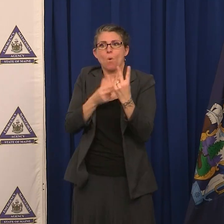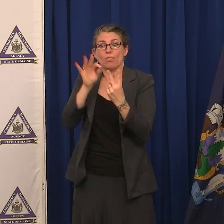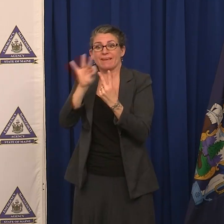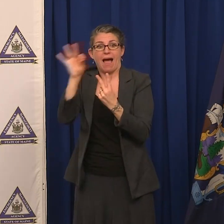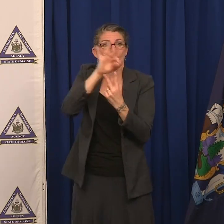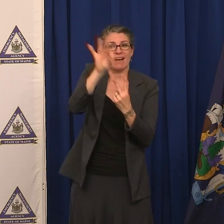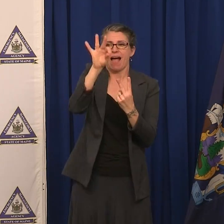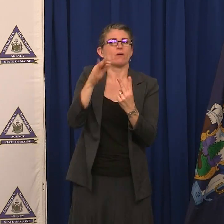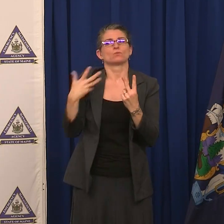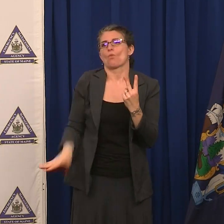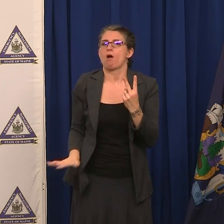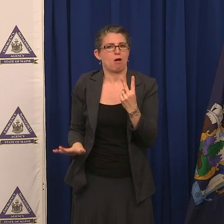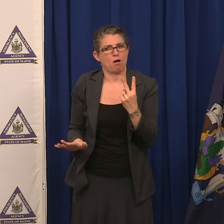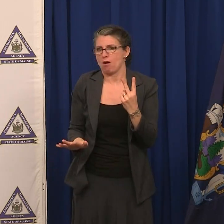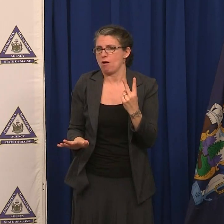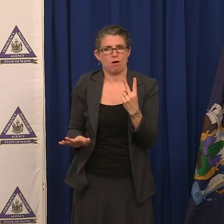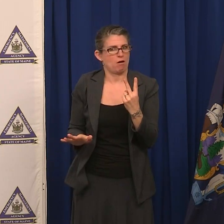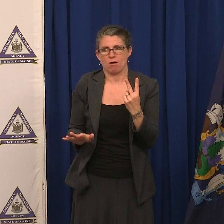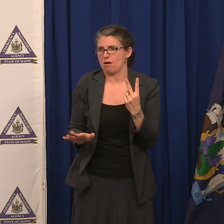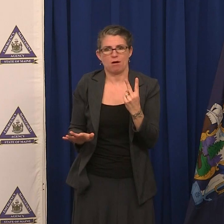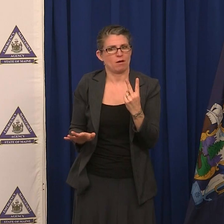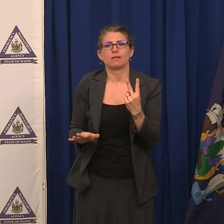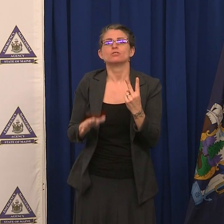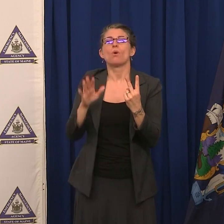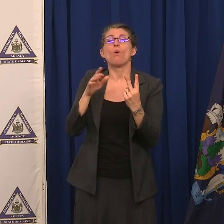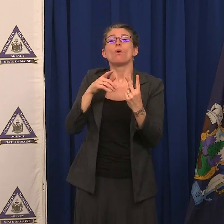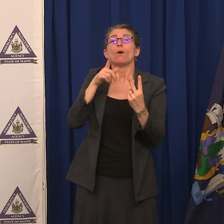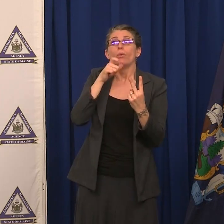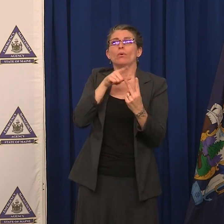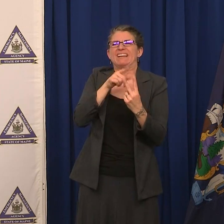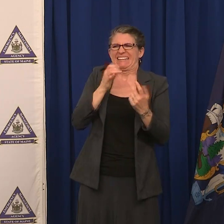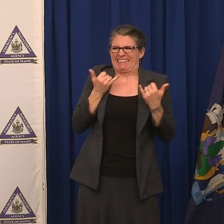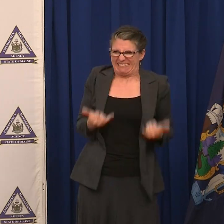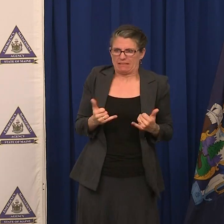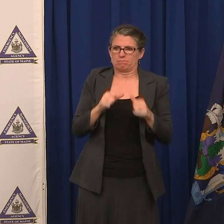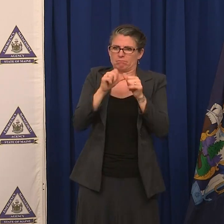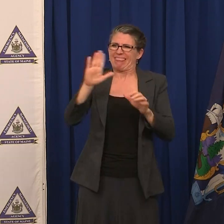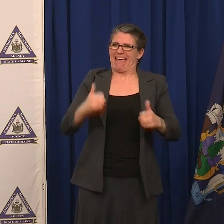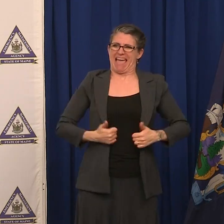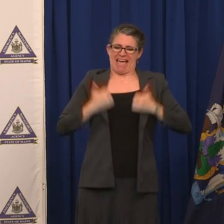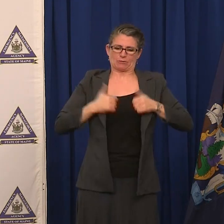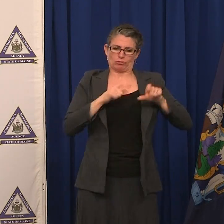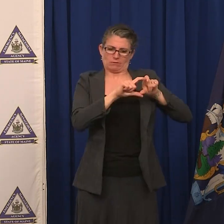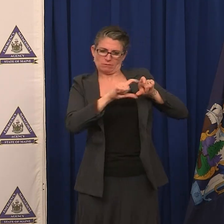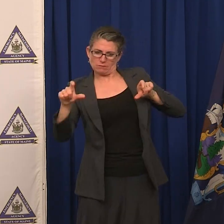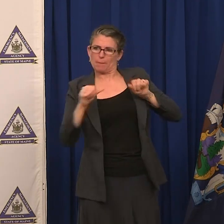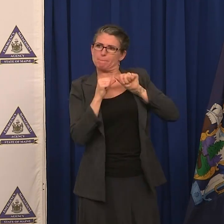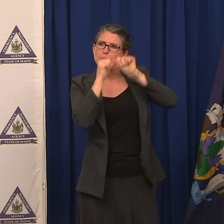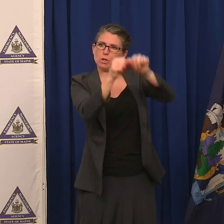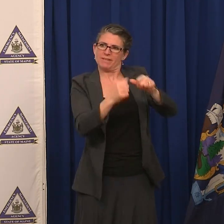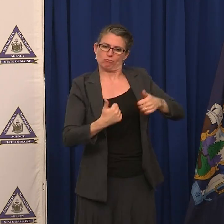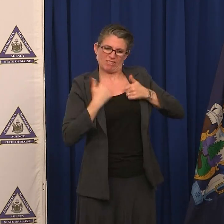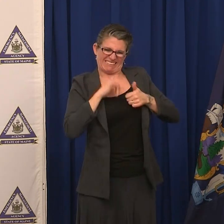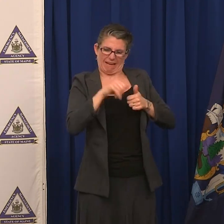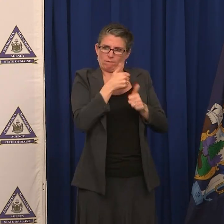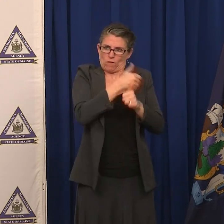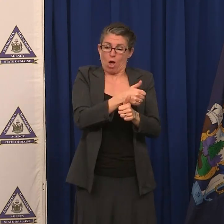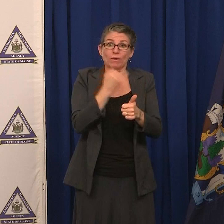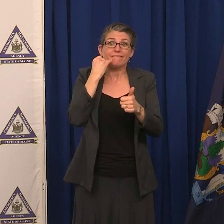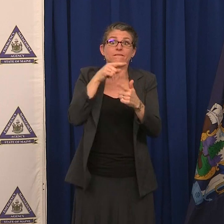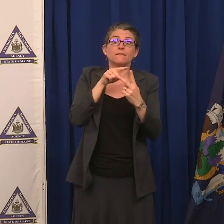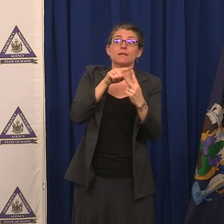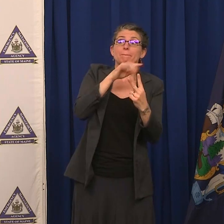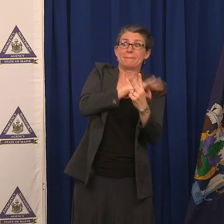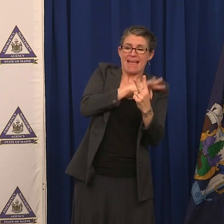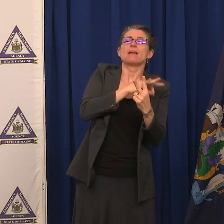that the disease is counted as where the person is a full-time permanent resident. So if you happen to be